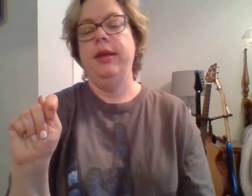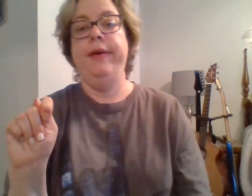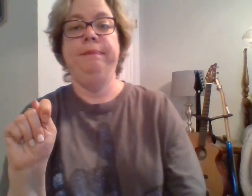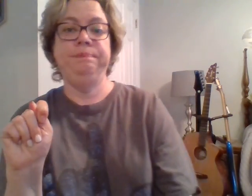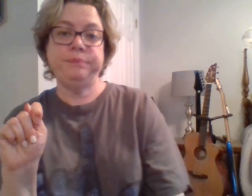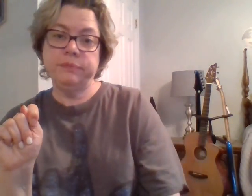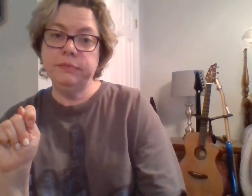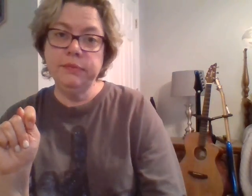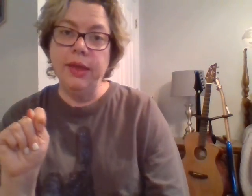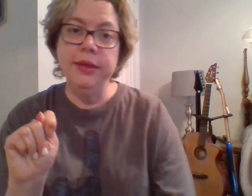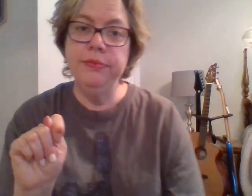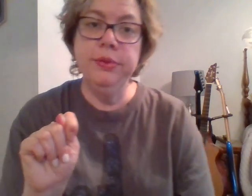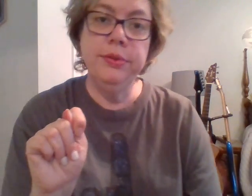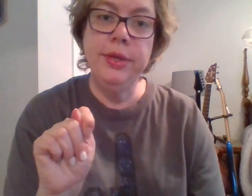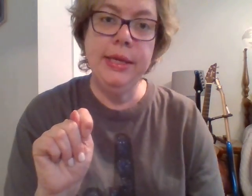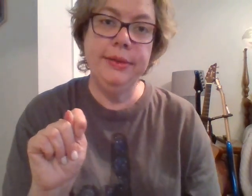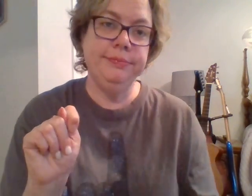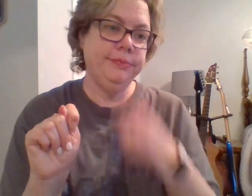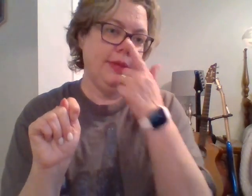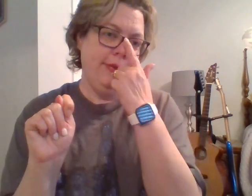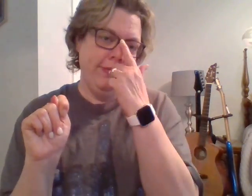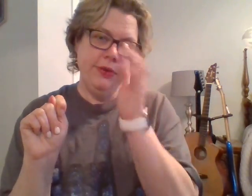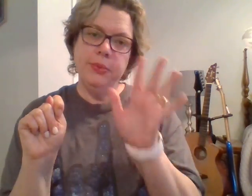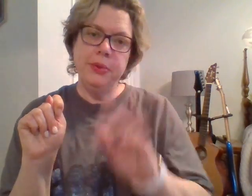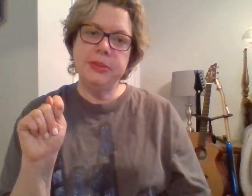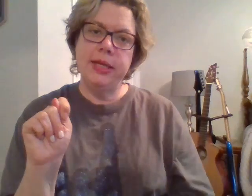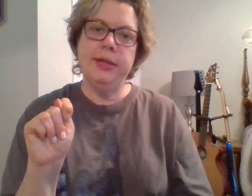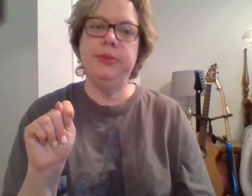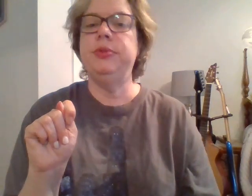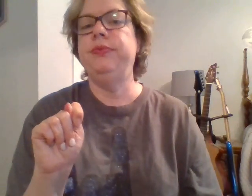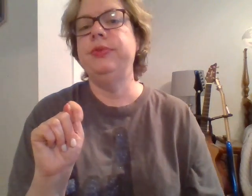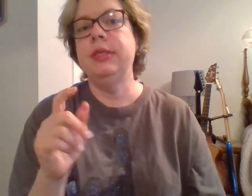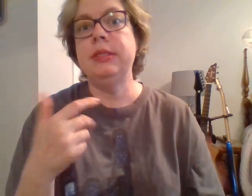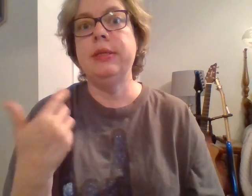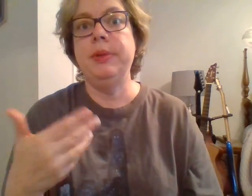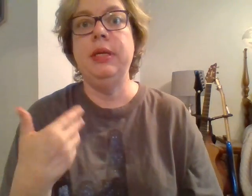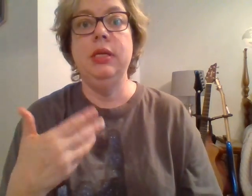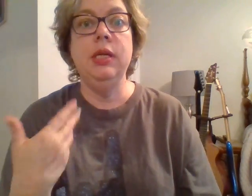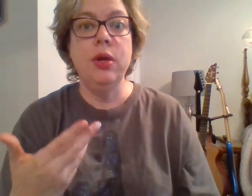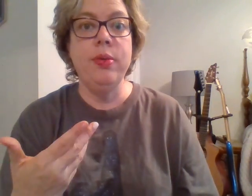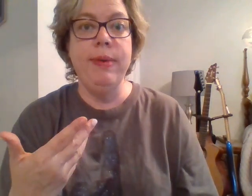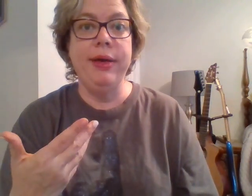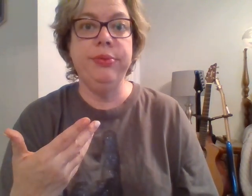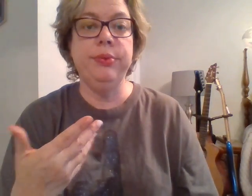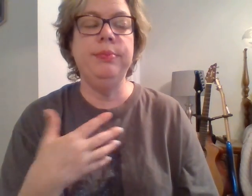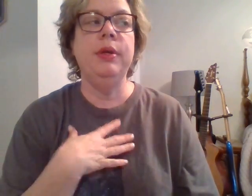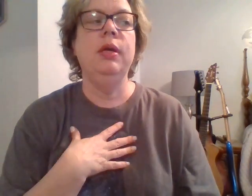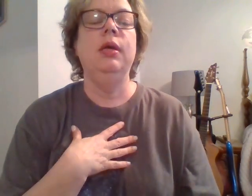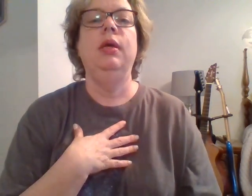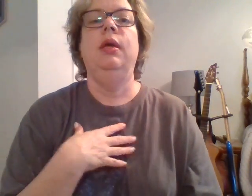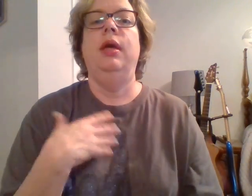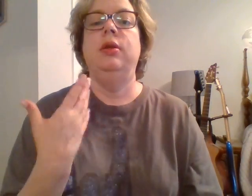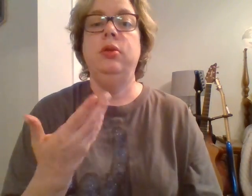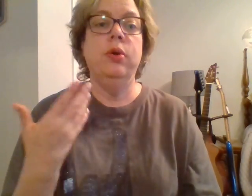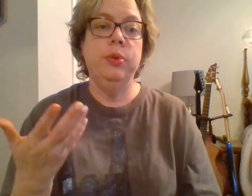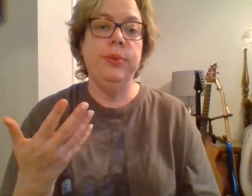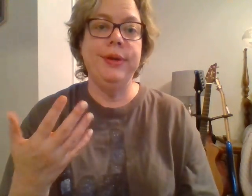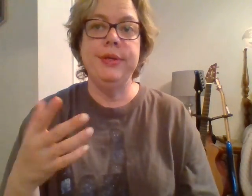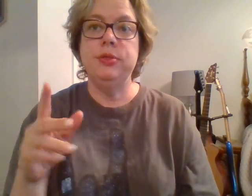Now, I give you a little hint. Even if you don't know sign language, if you see somebody and you need to go to the bathroom and you don't know where it is, you